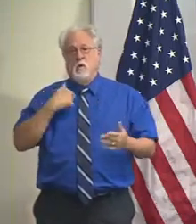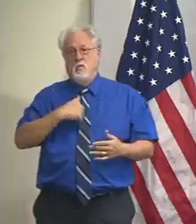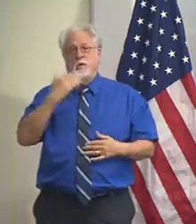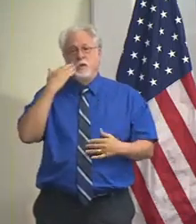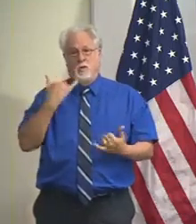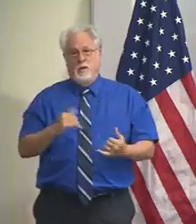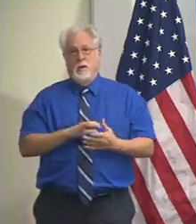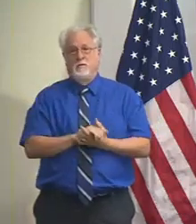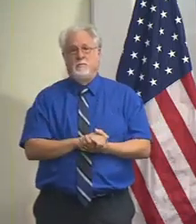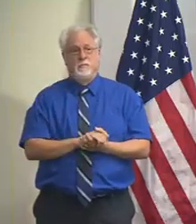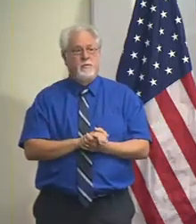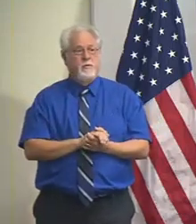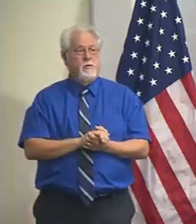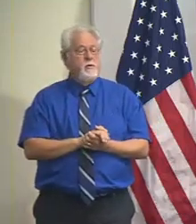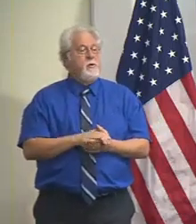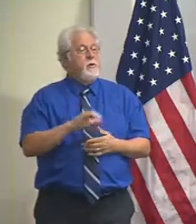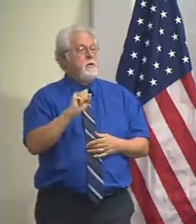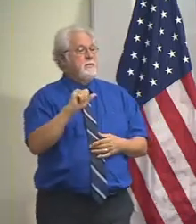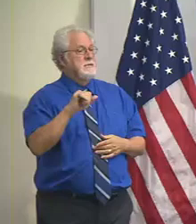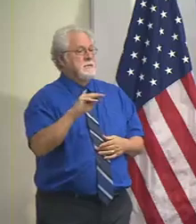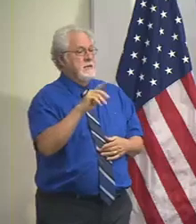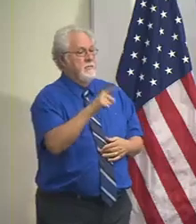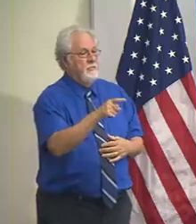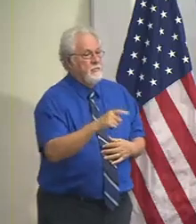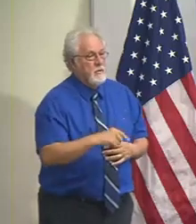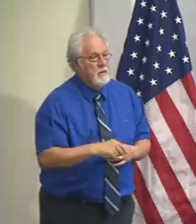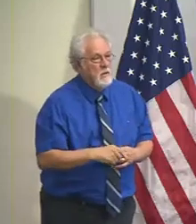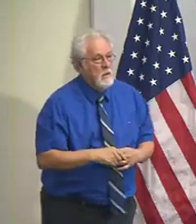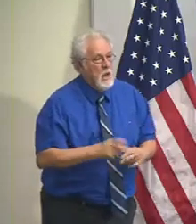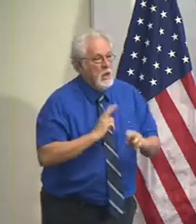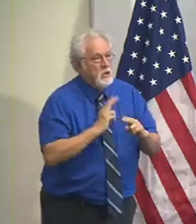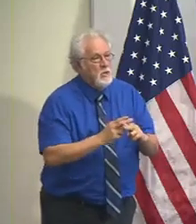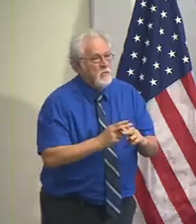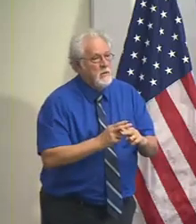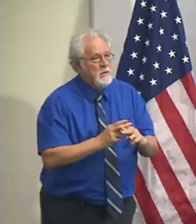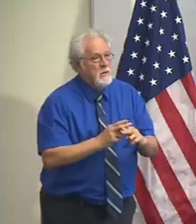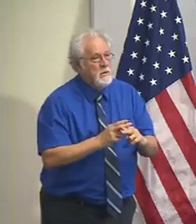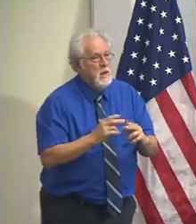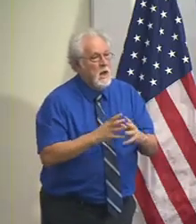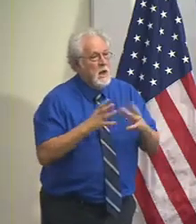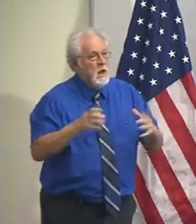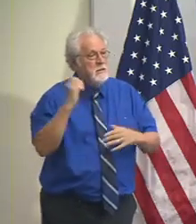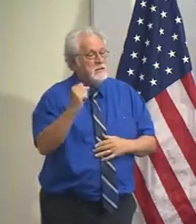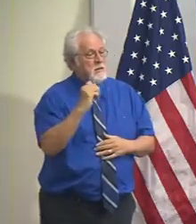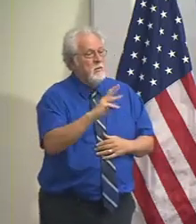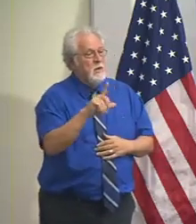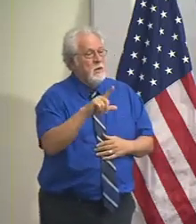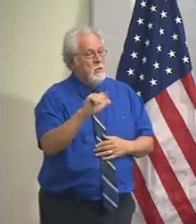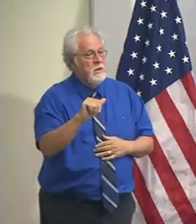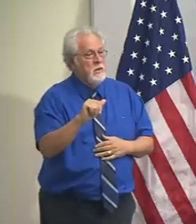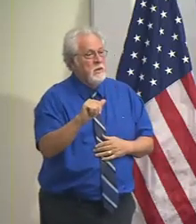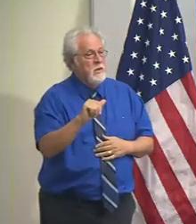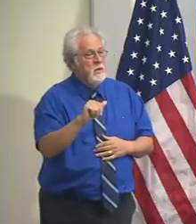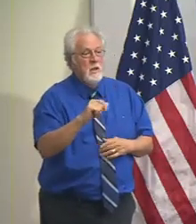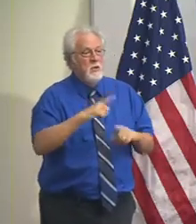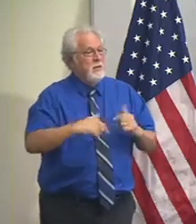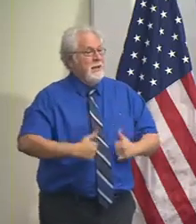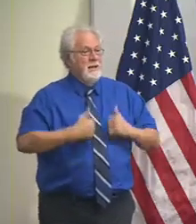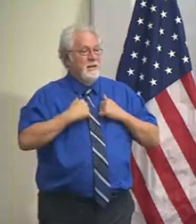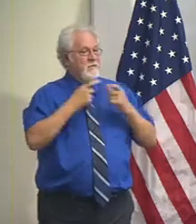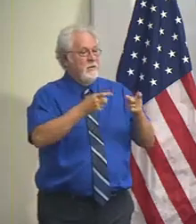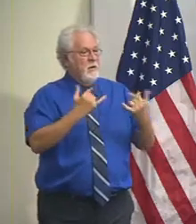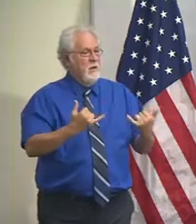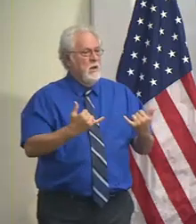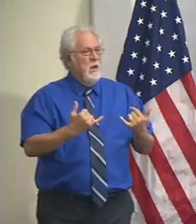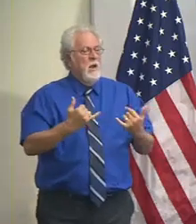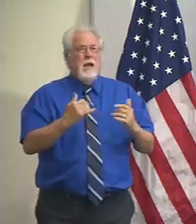program. Yes, sir. You mentioned how a lot of Southwest Louisiana is essentially uninhabitable right now. Yeah. Talk